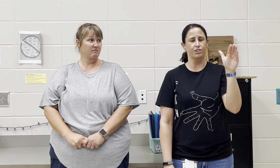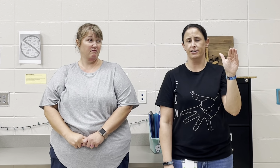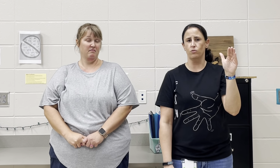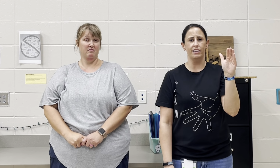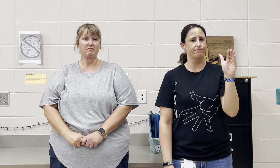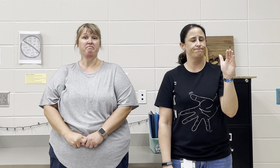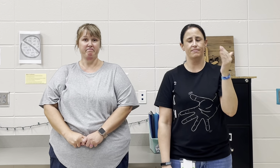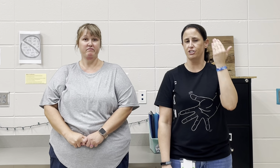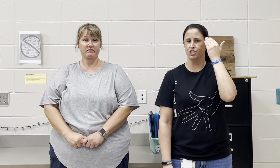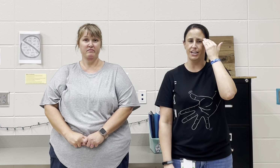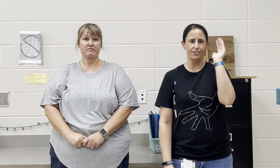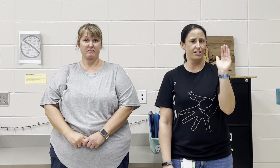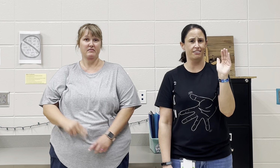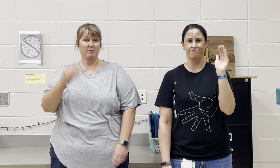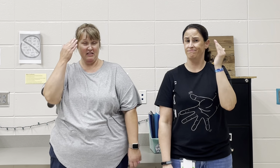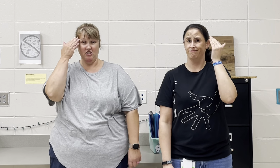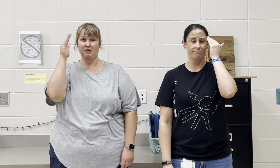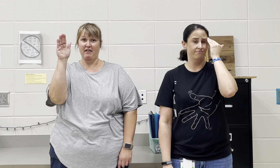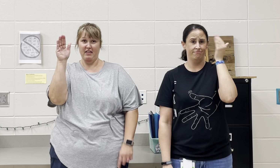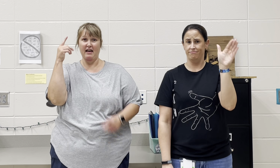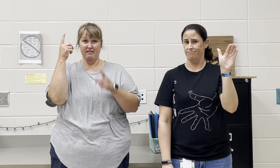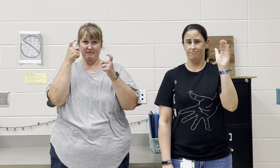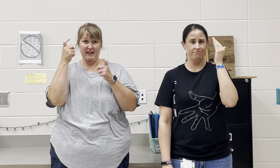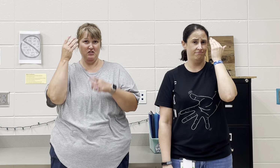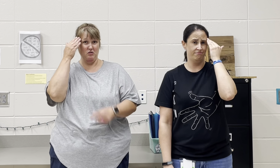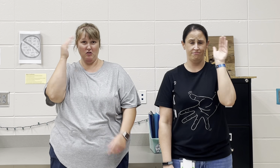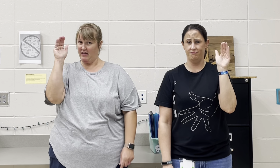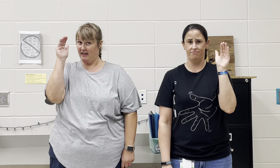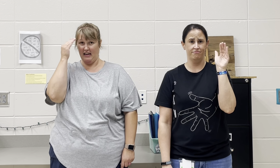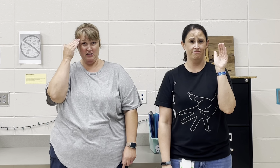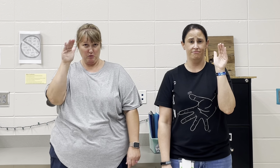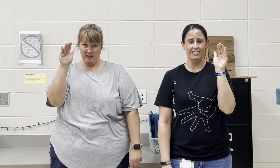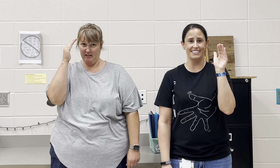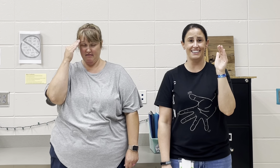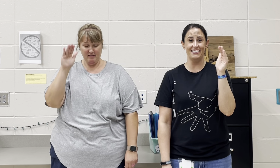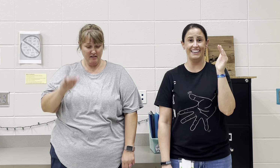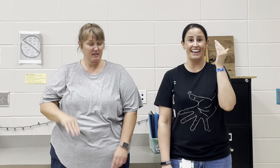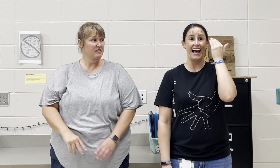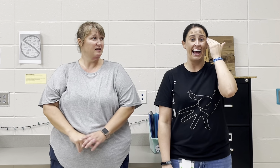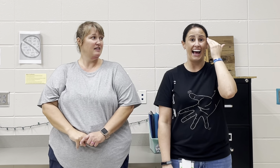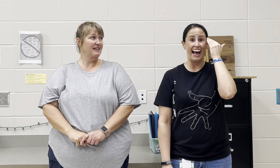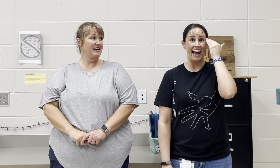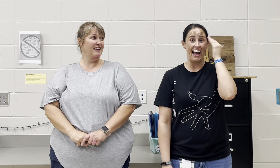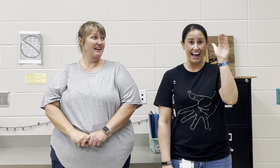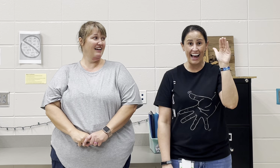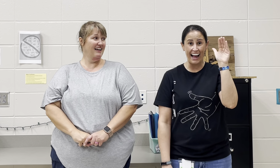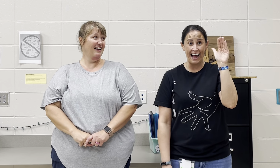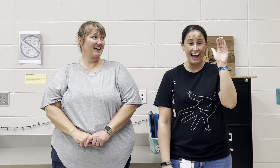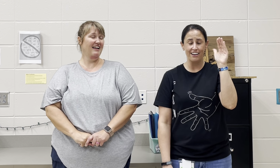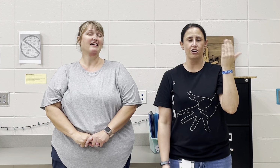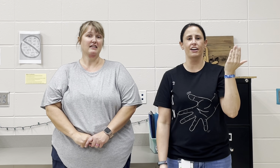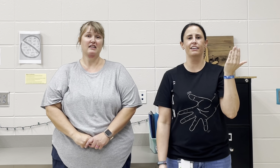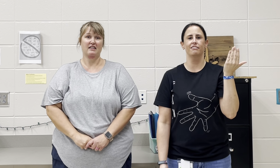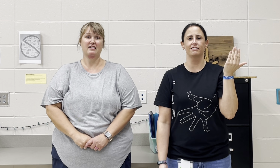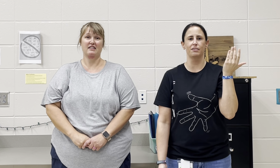it away and you're shaking your head. Make sure you have that facial or that negation with it. It's not like, all right, I mean,